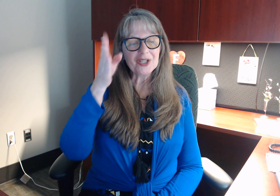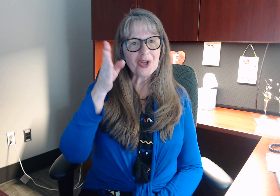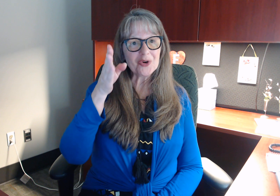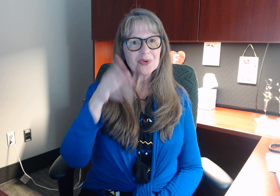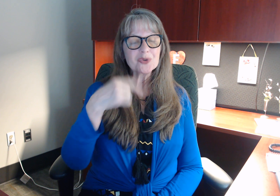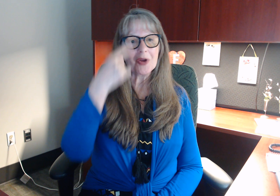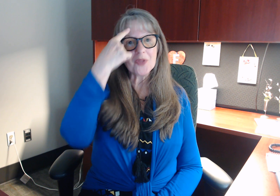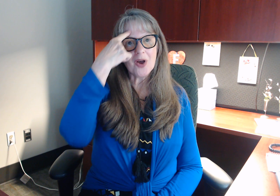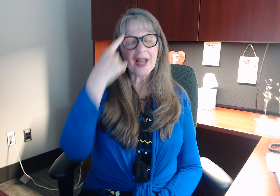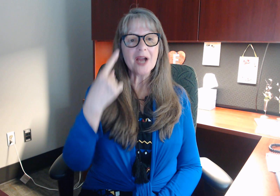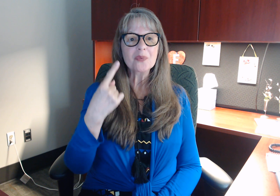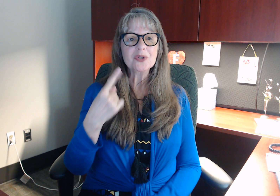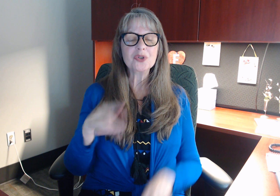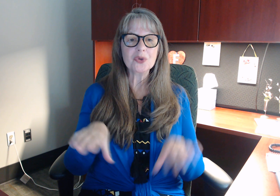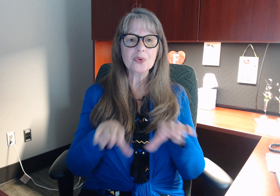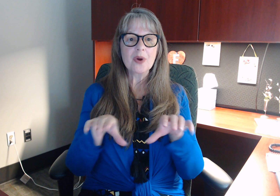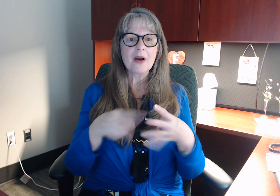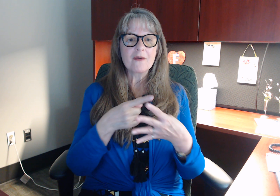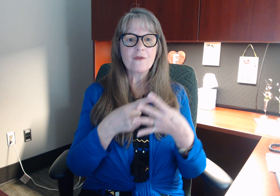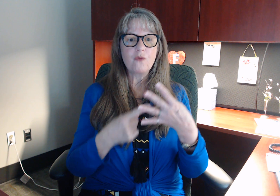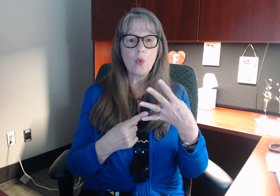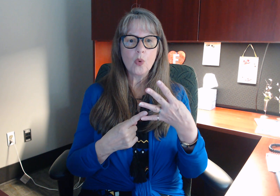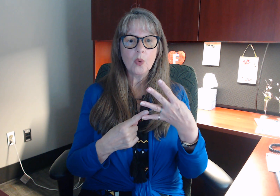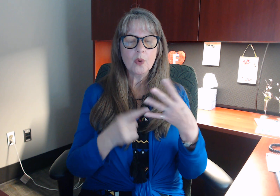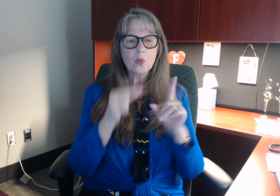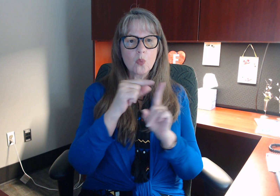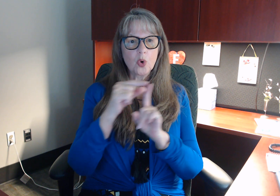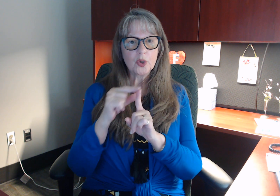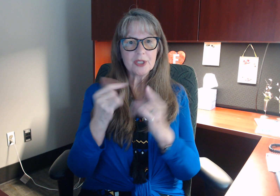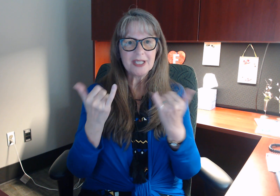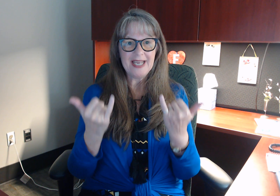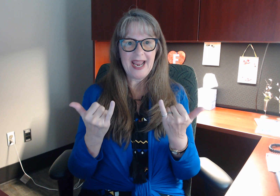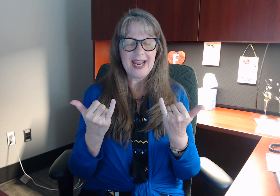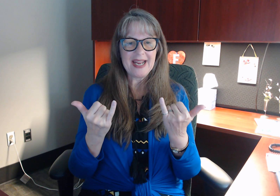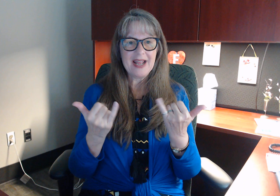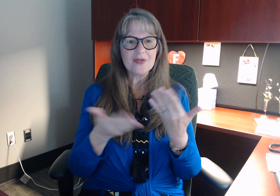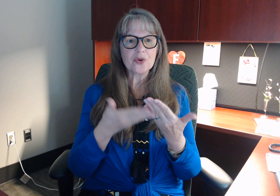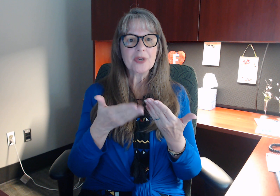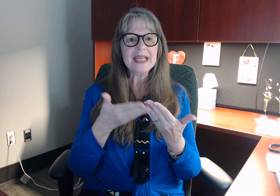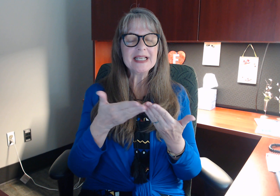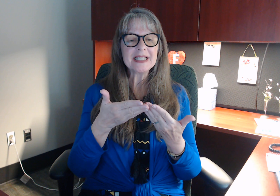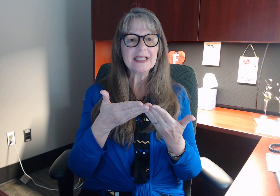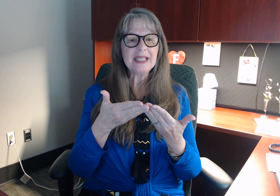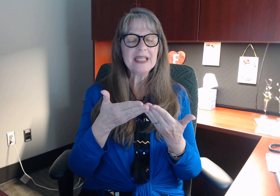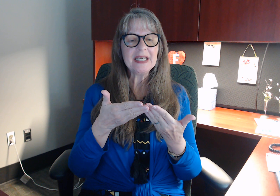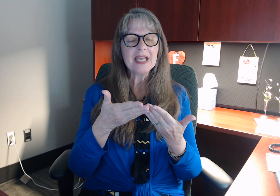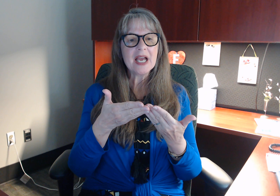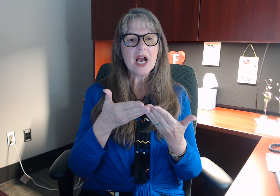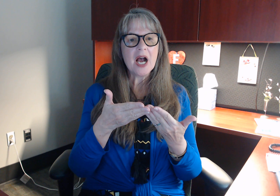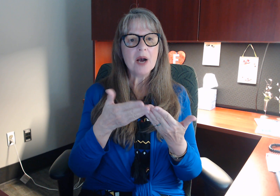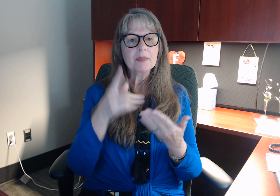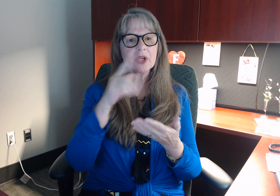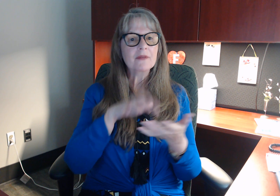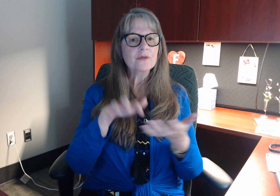Hello, so I thought I would do 4 words today that are easily